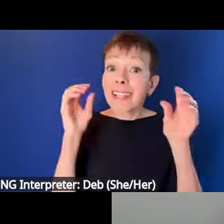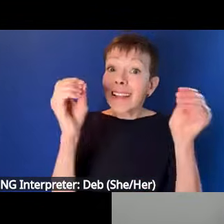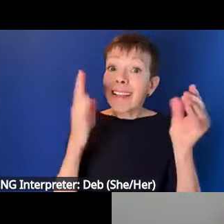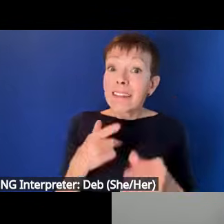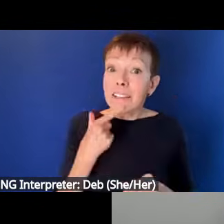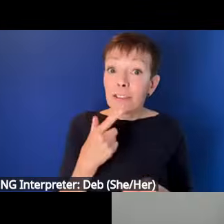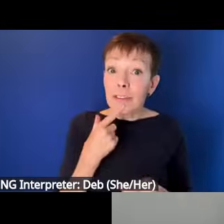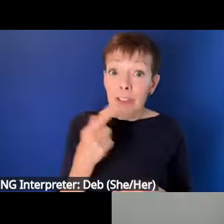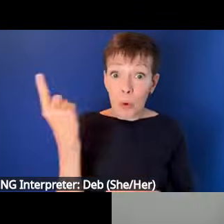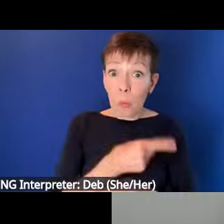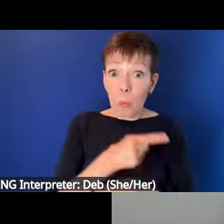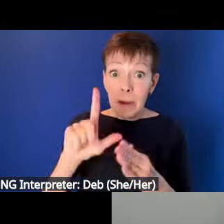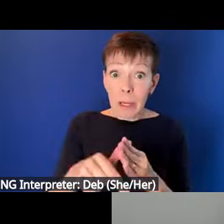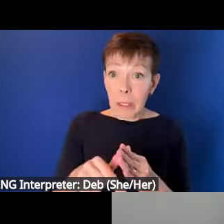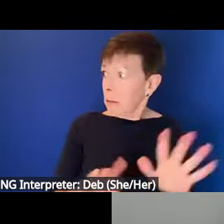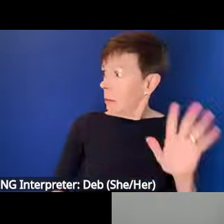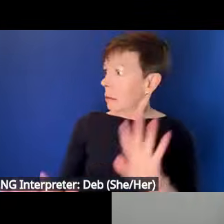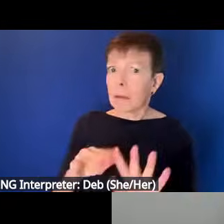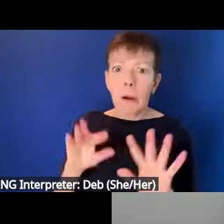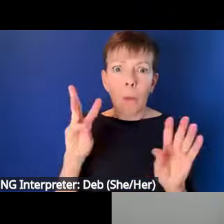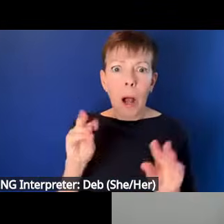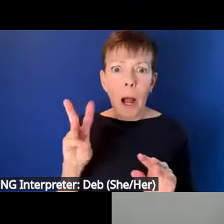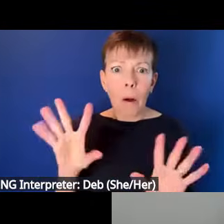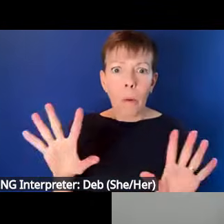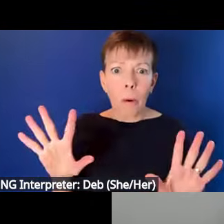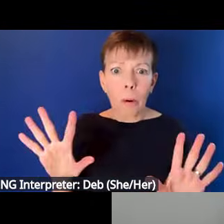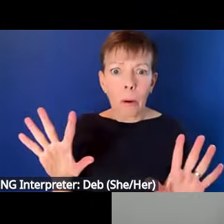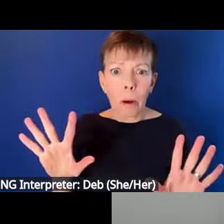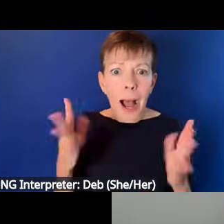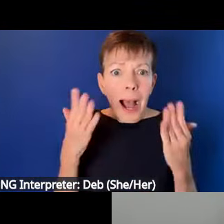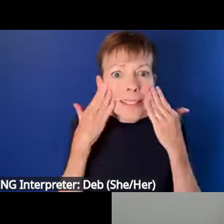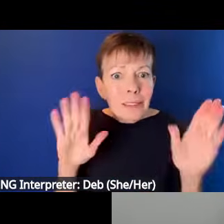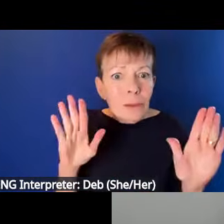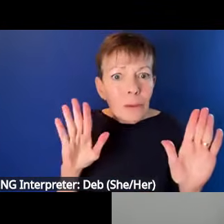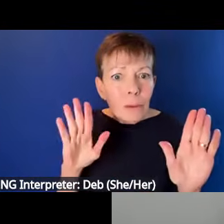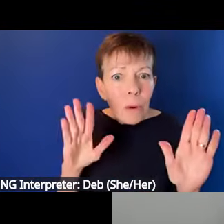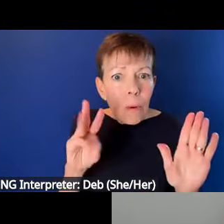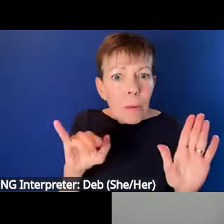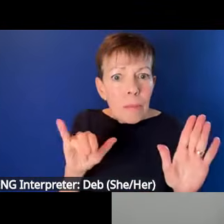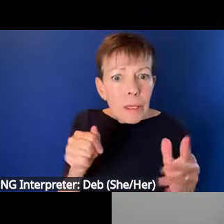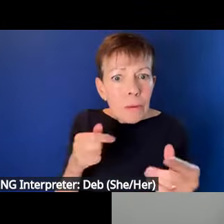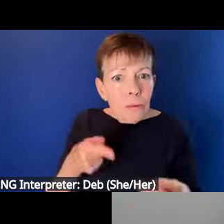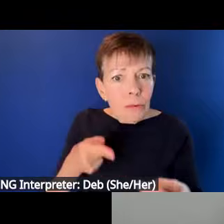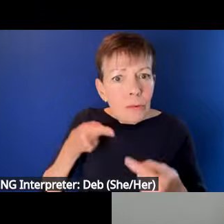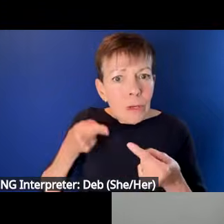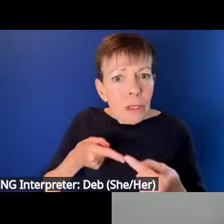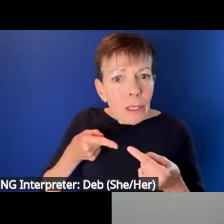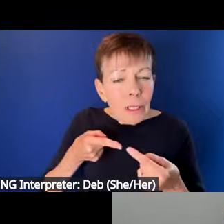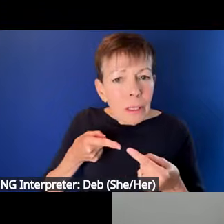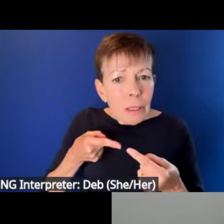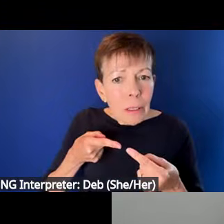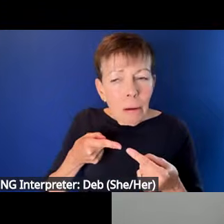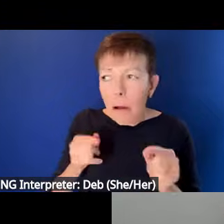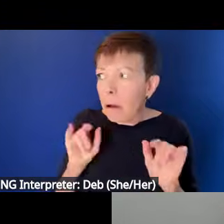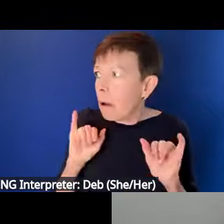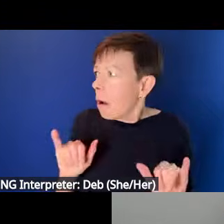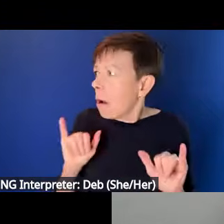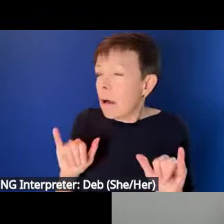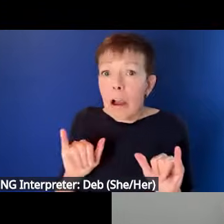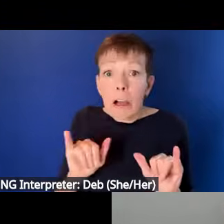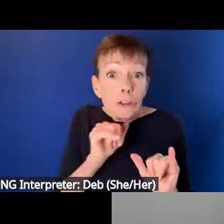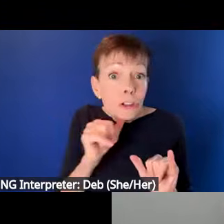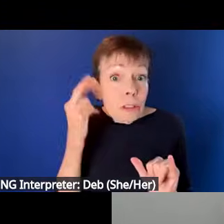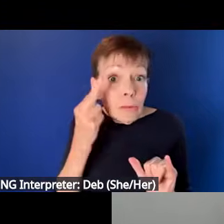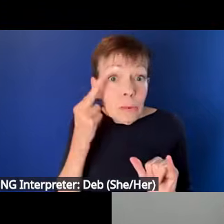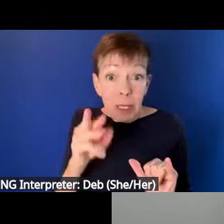was, wow, I never knew what Mia was struggling with. She didn't realize how attentive Mia could